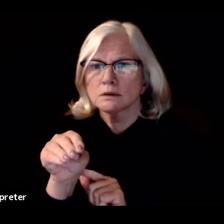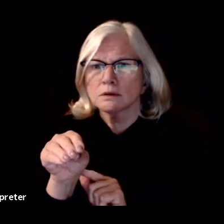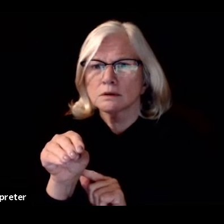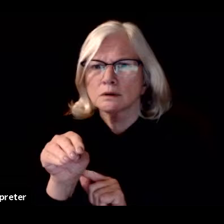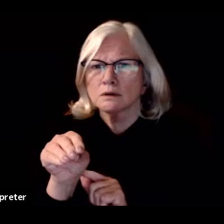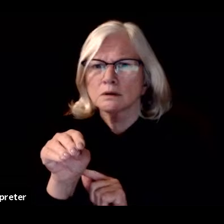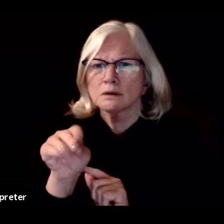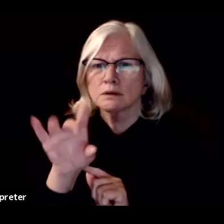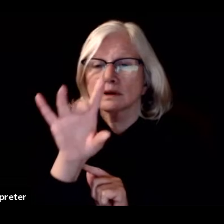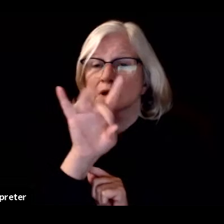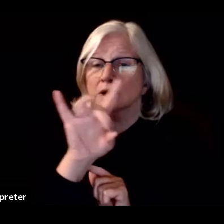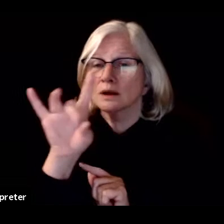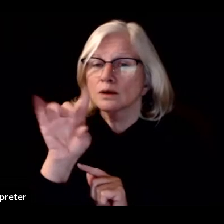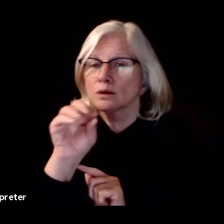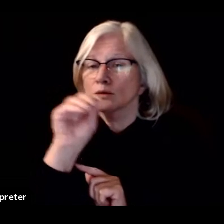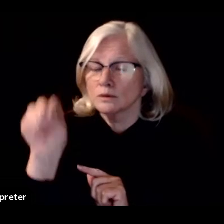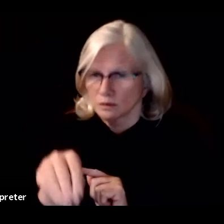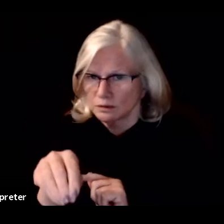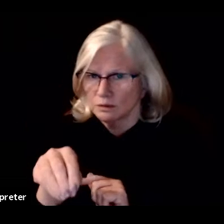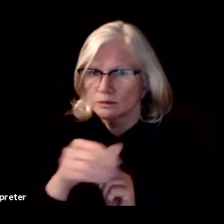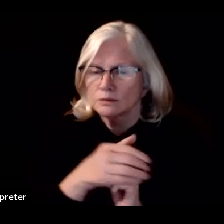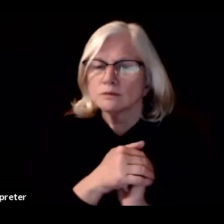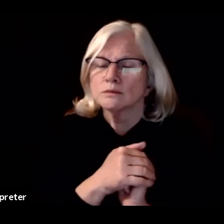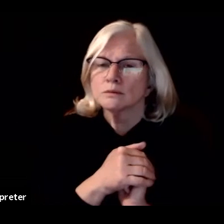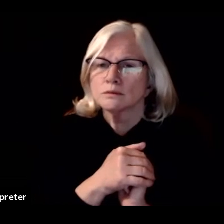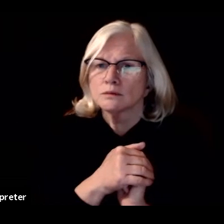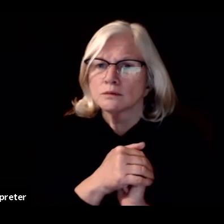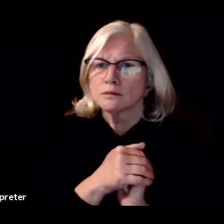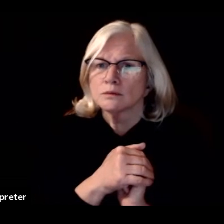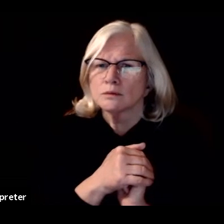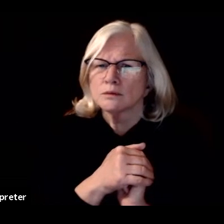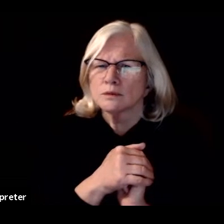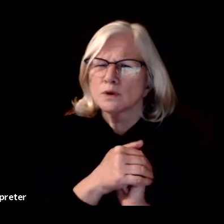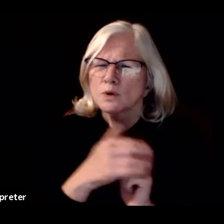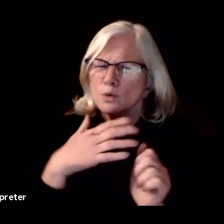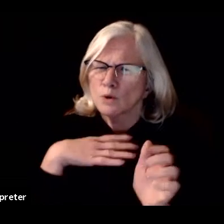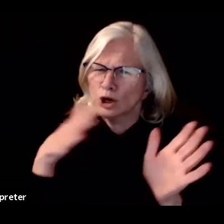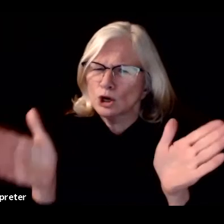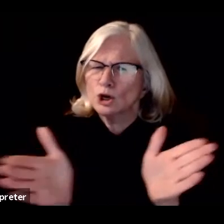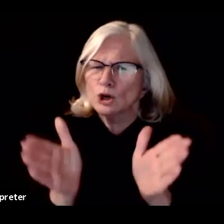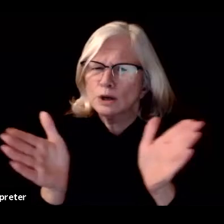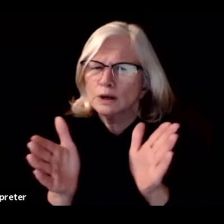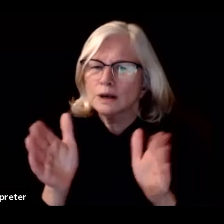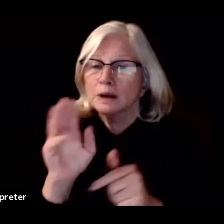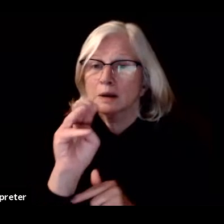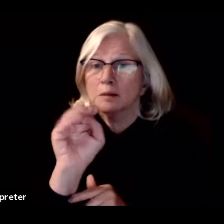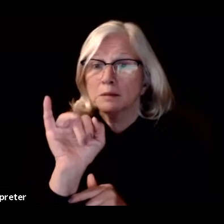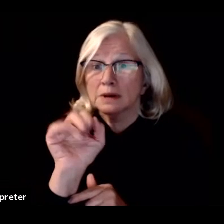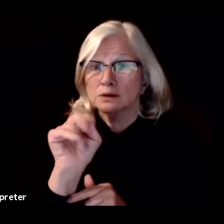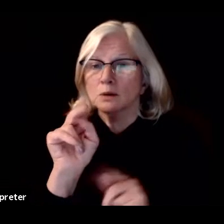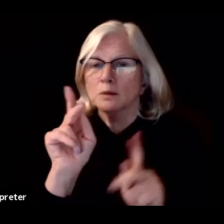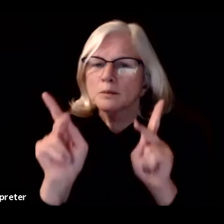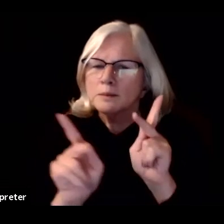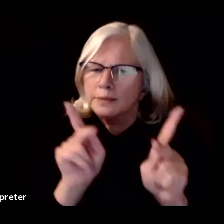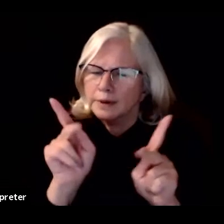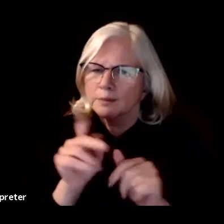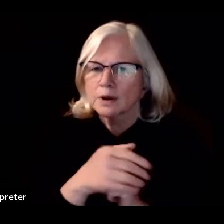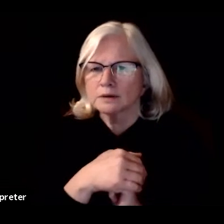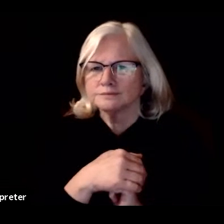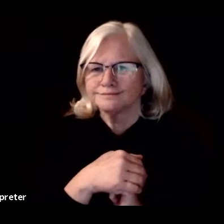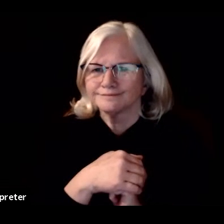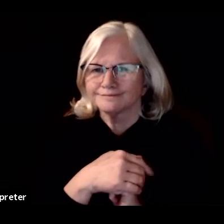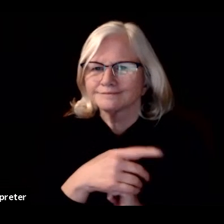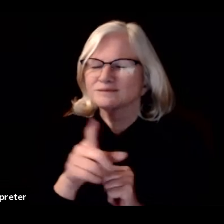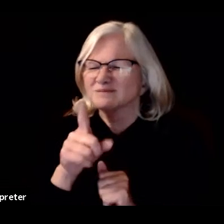that we're seeing, we continue to urge Minnesotans to take the public health guidelines really seriously, because that will help them as well as our